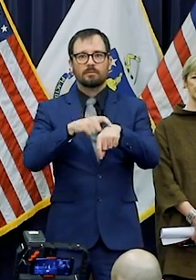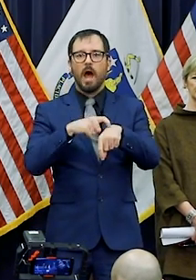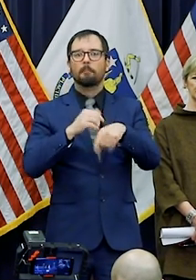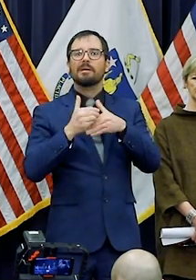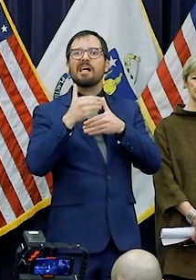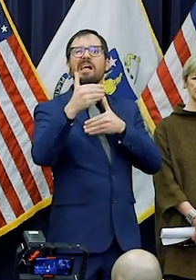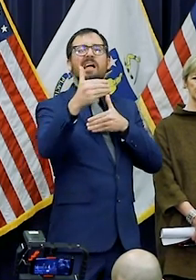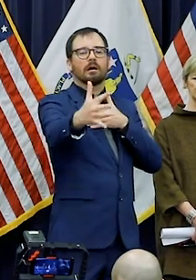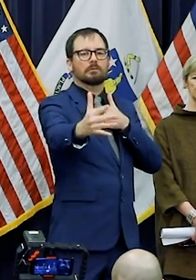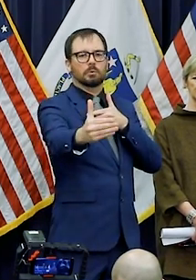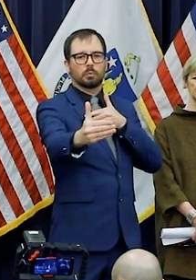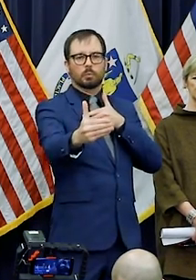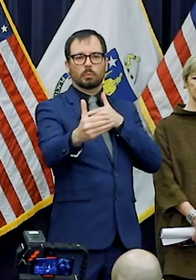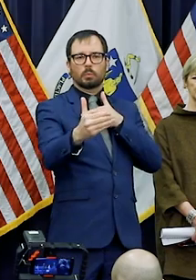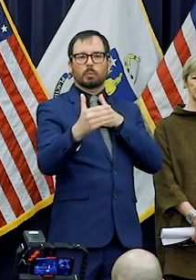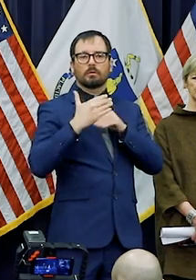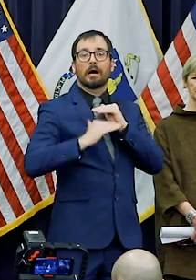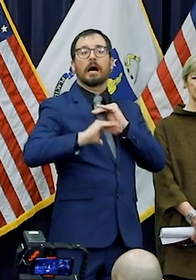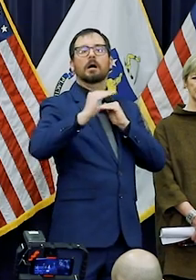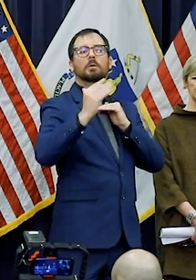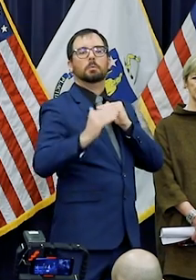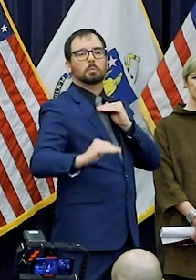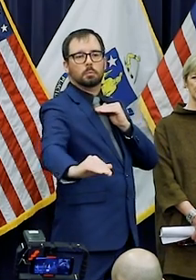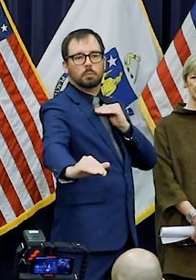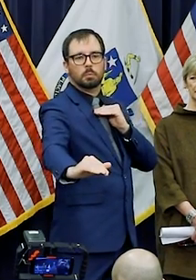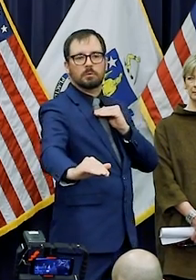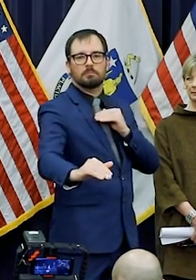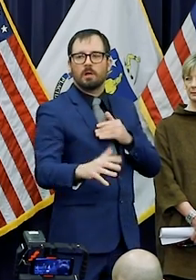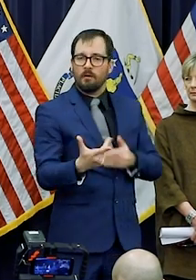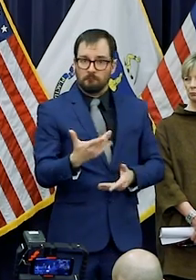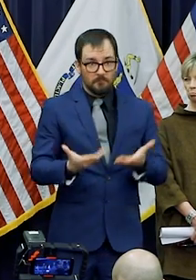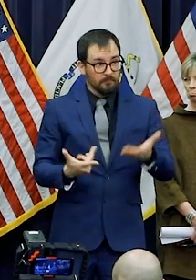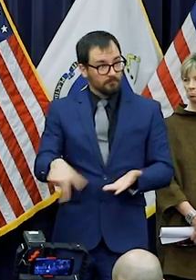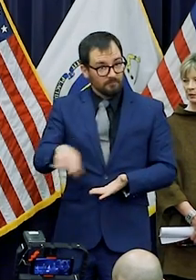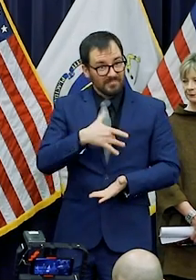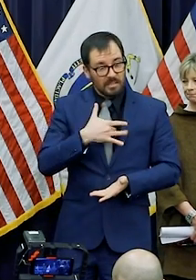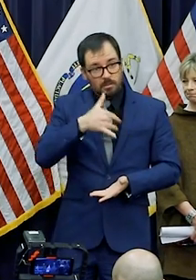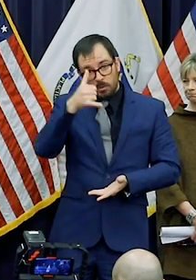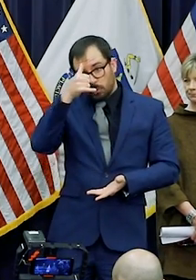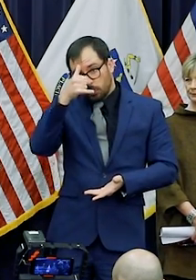than any of us want it to, but we will be here for as long as it takes.